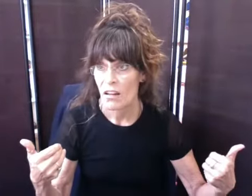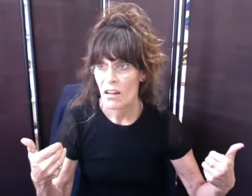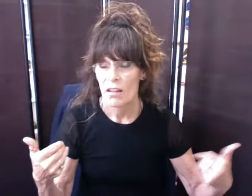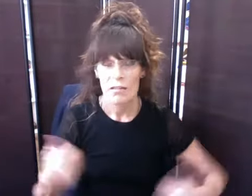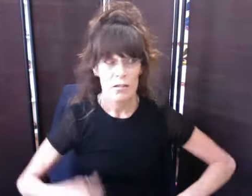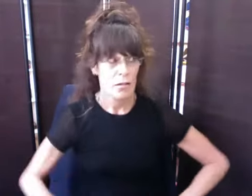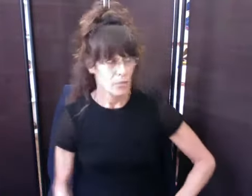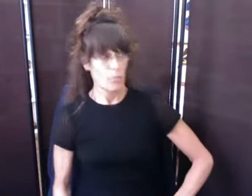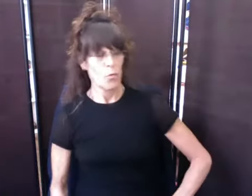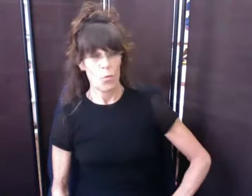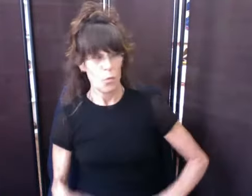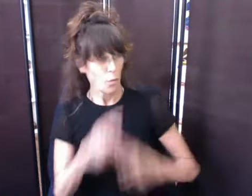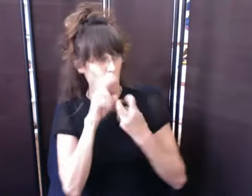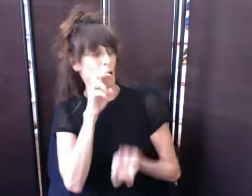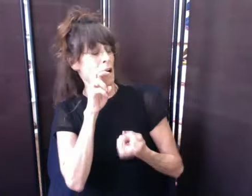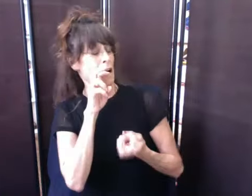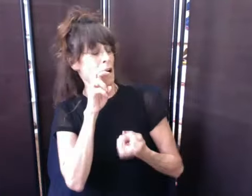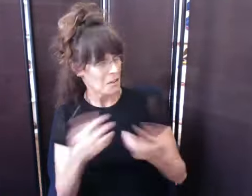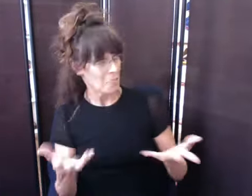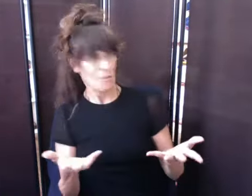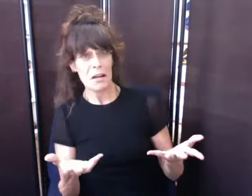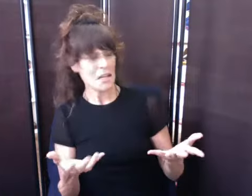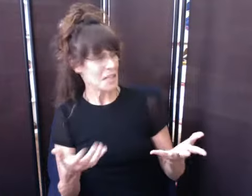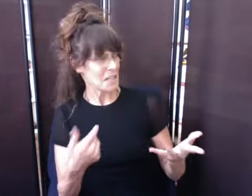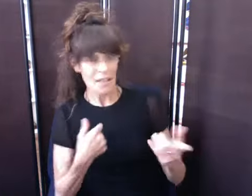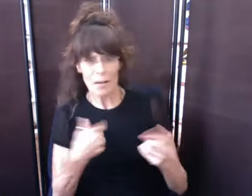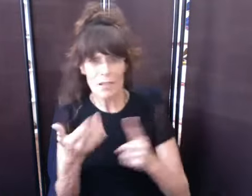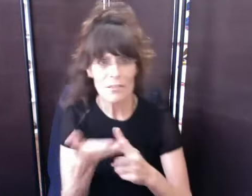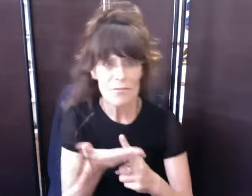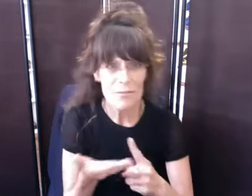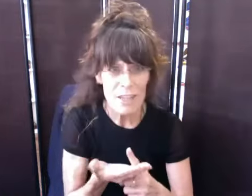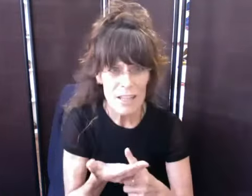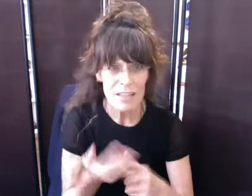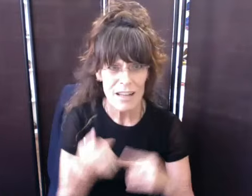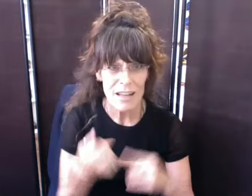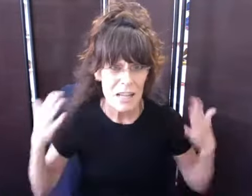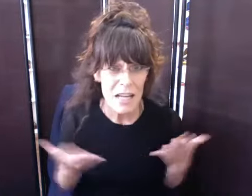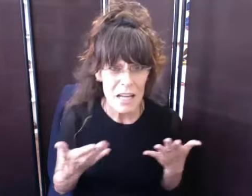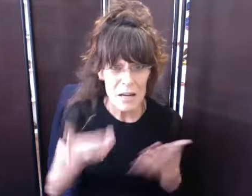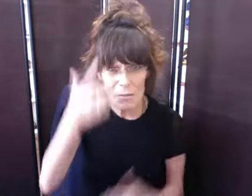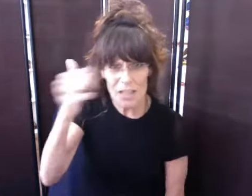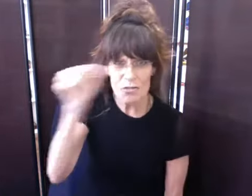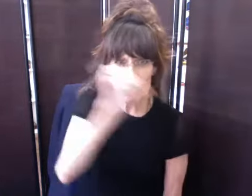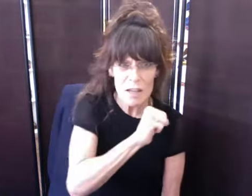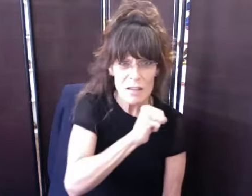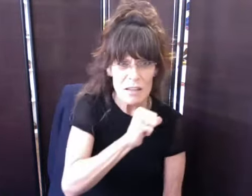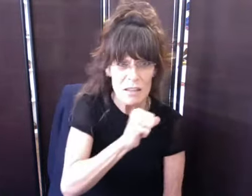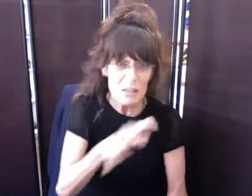were stunning words to me because I was convinced that I was here because drunkenness had dominated my life. Look, there's